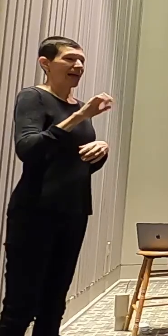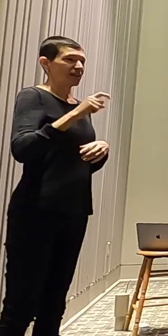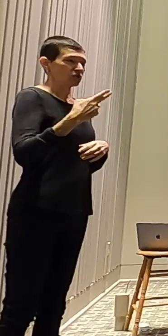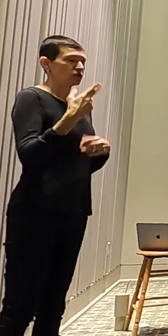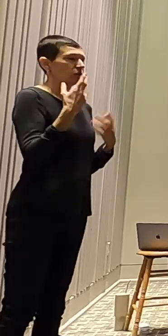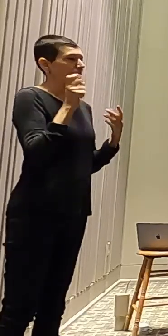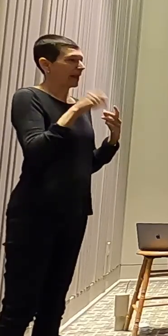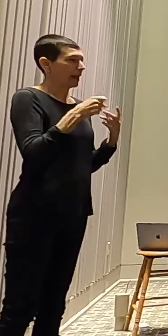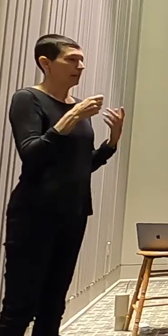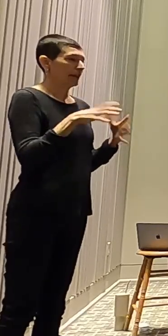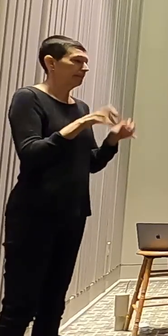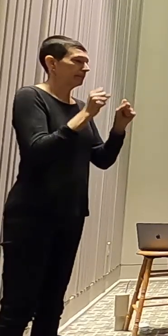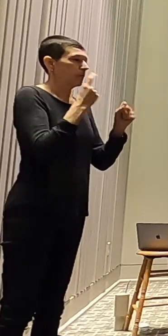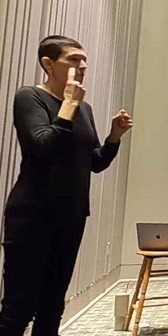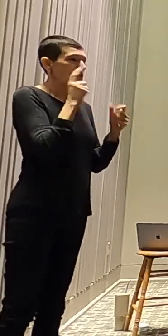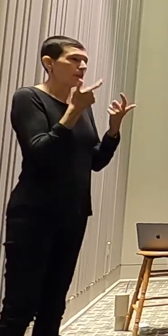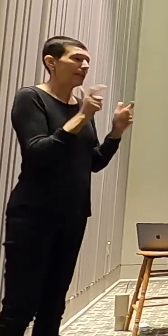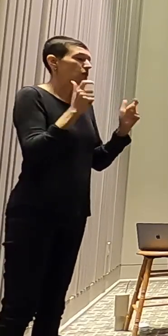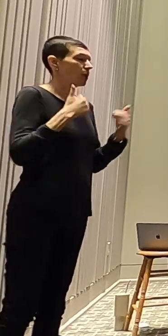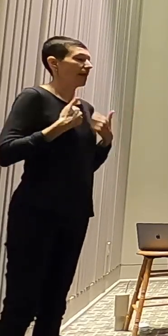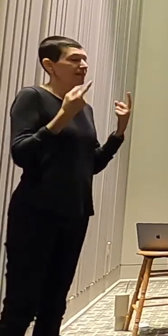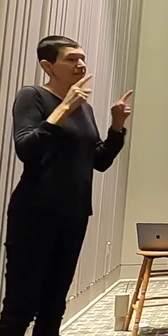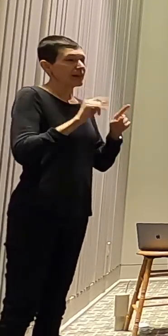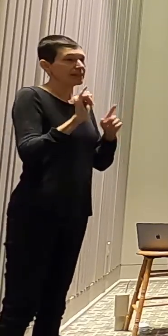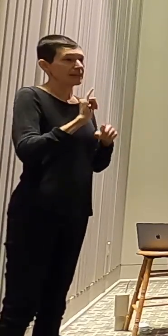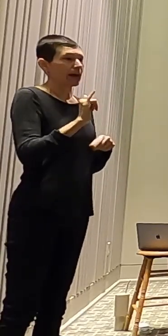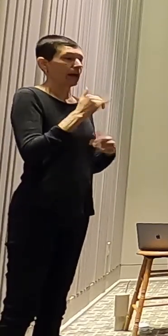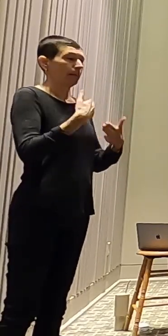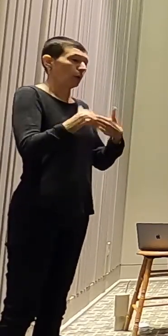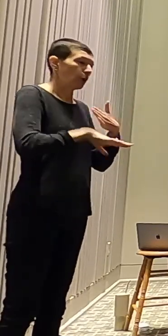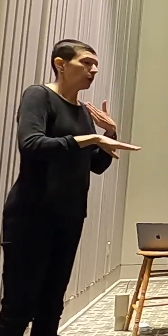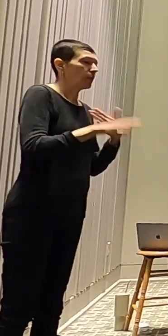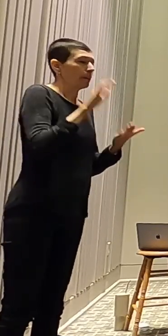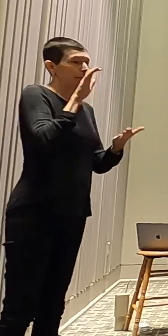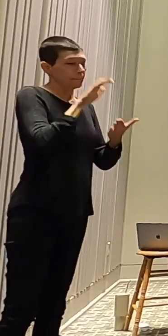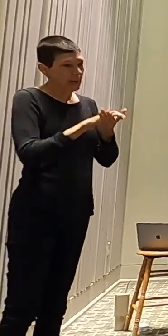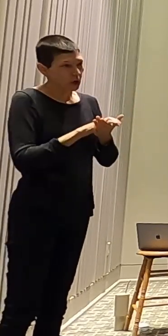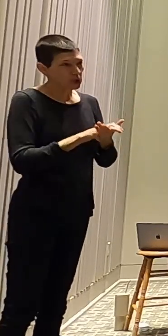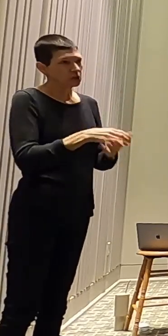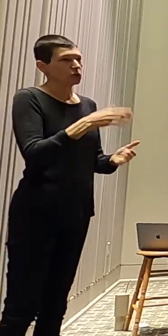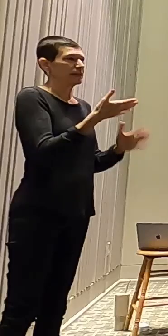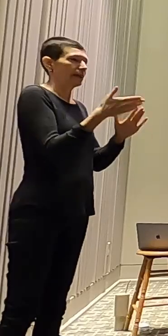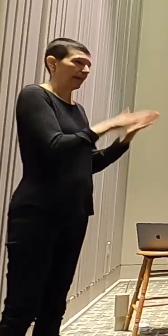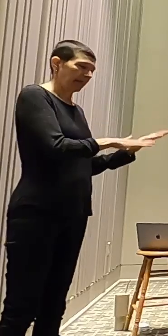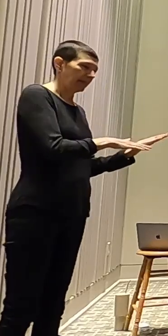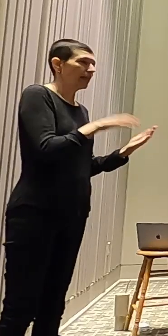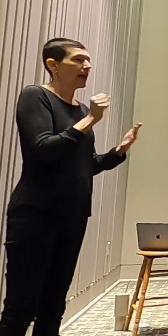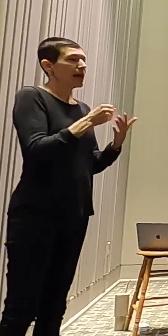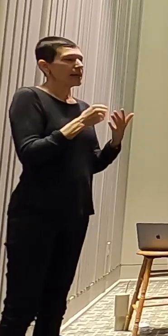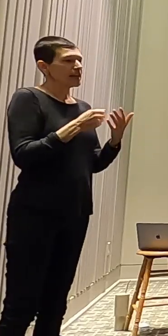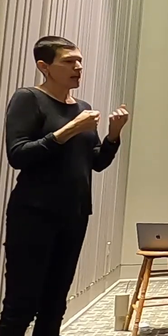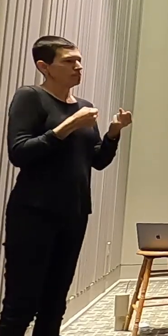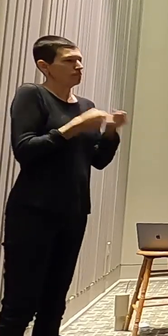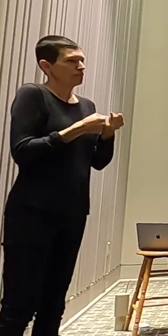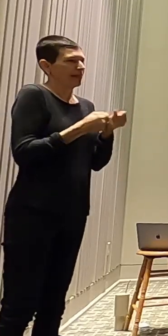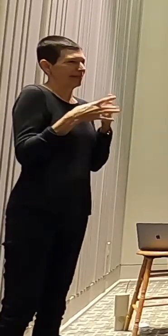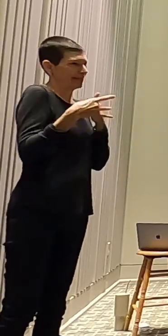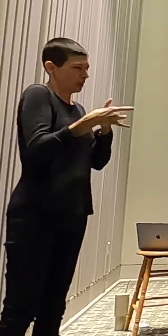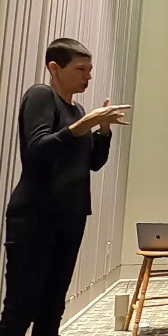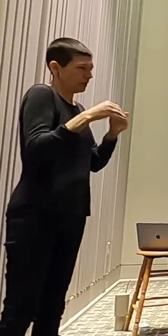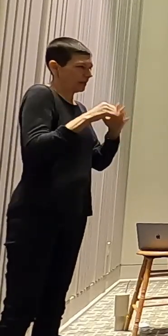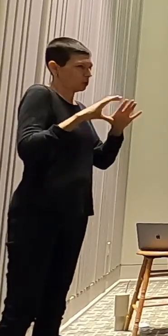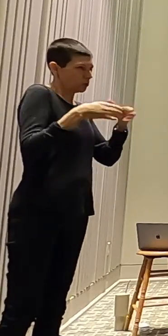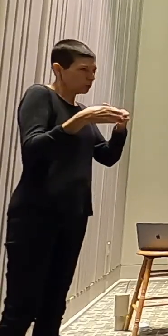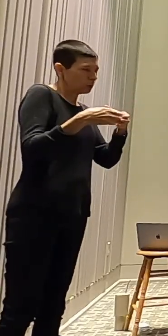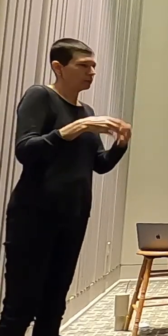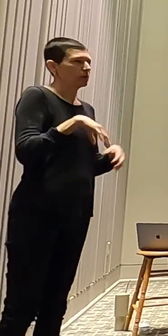done to mark major life events such as a birth, a marriage, or a death. It can reaffirm leadership within a group